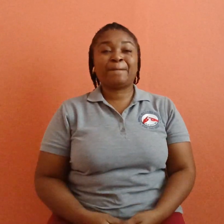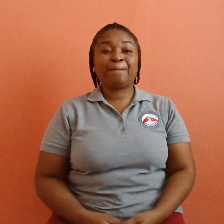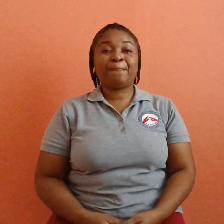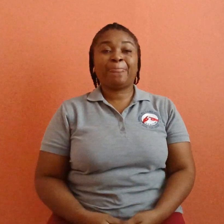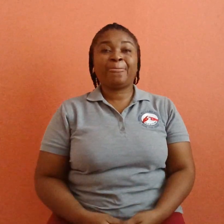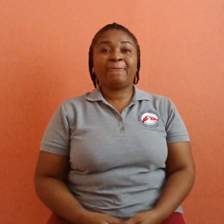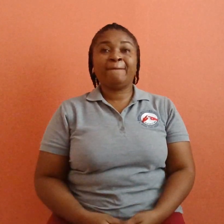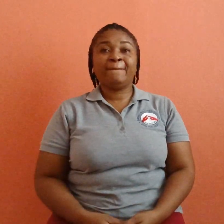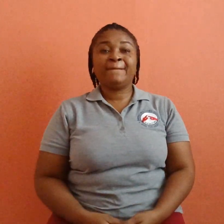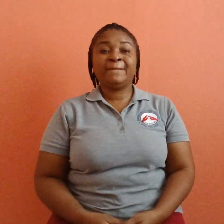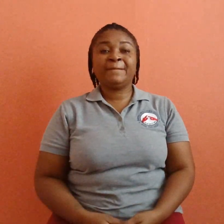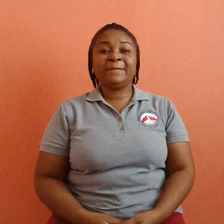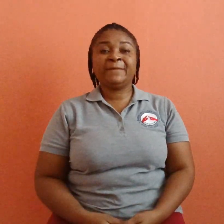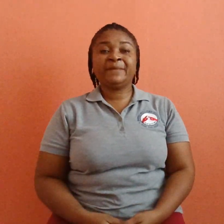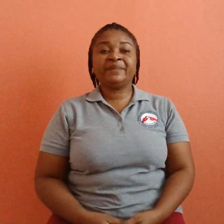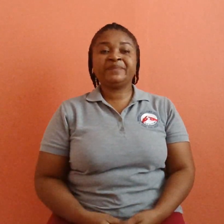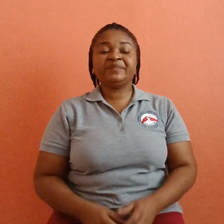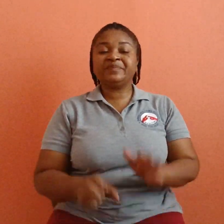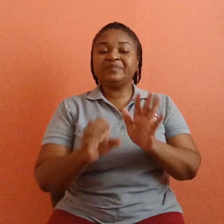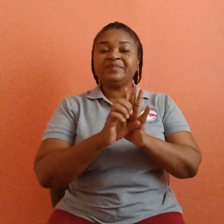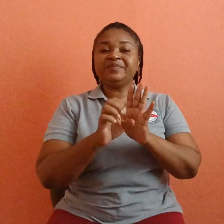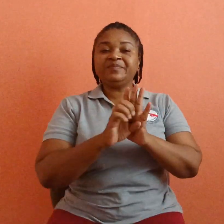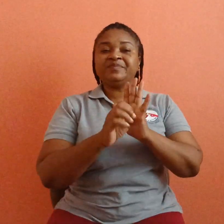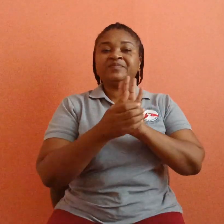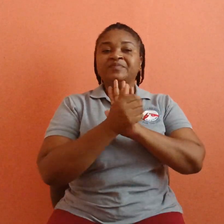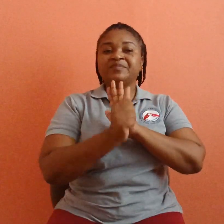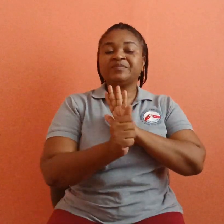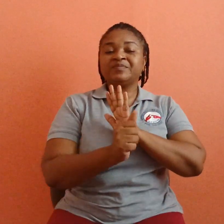So your skills: 1,